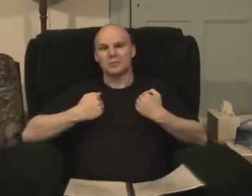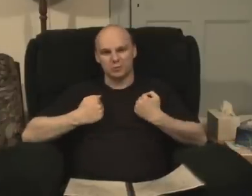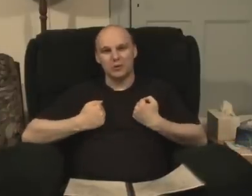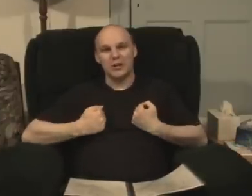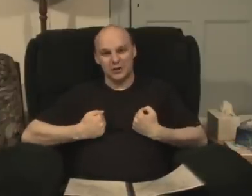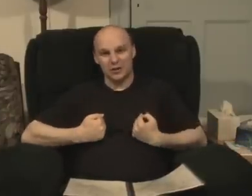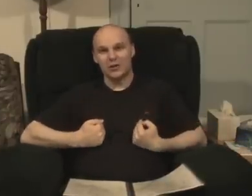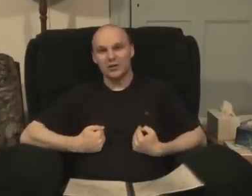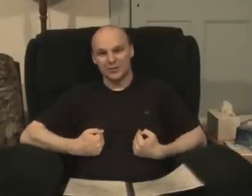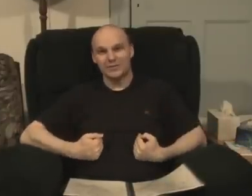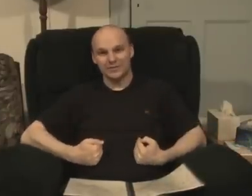Rich.